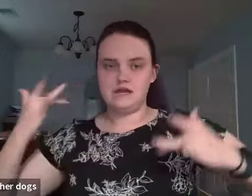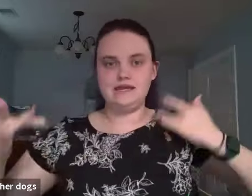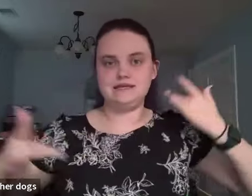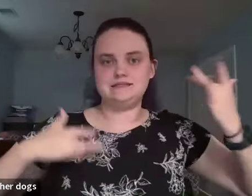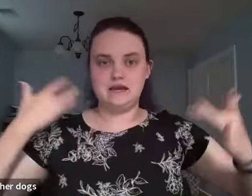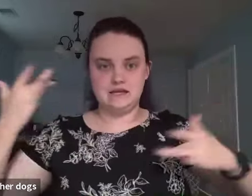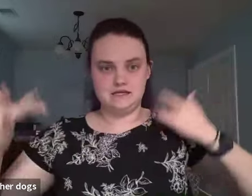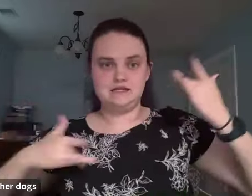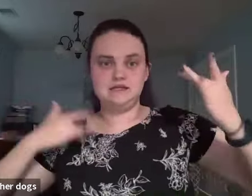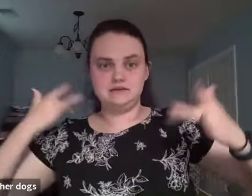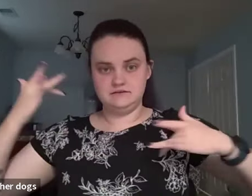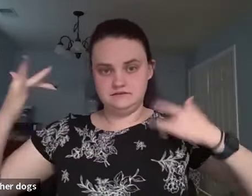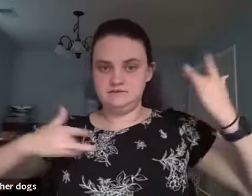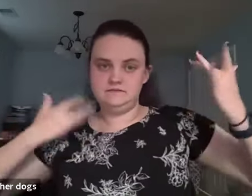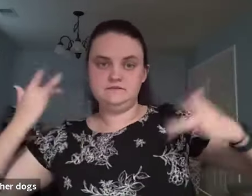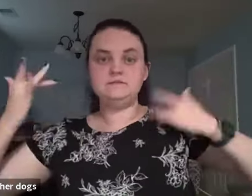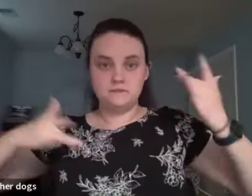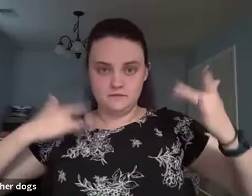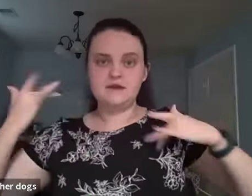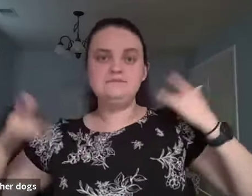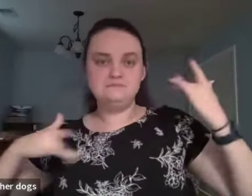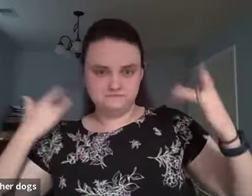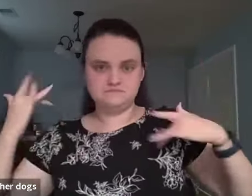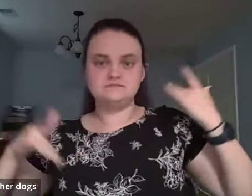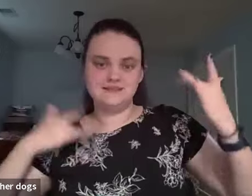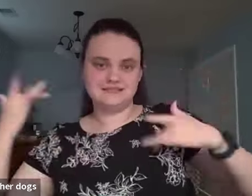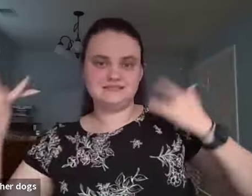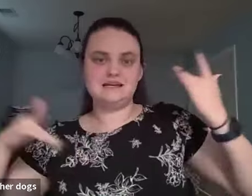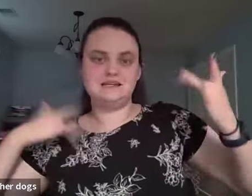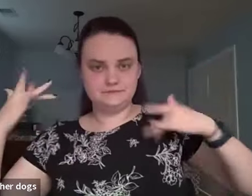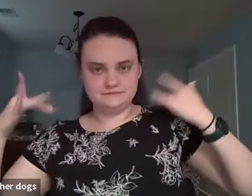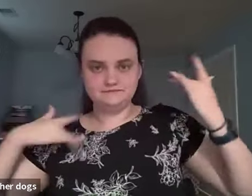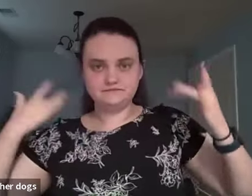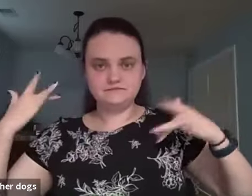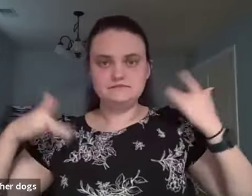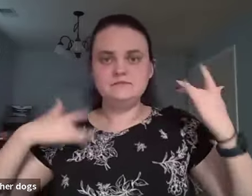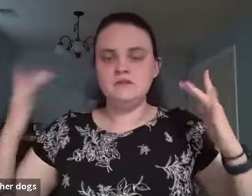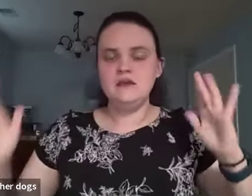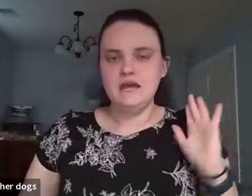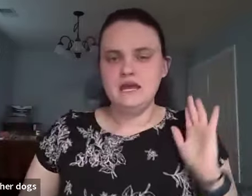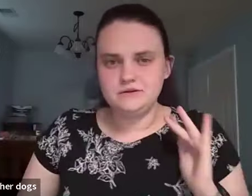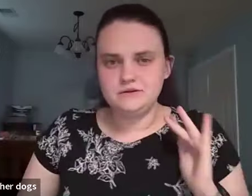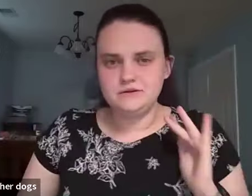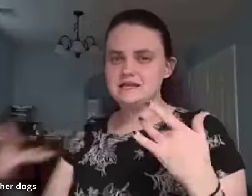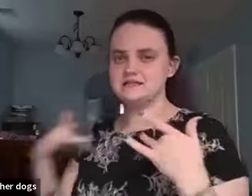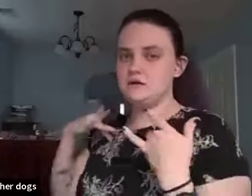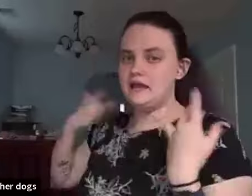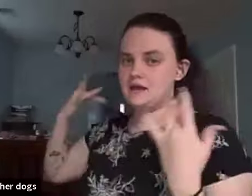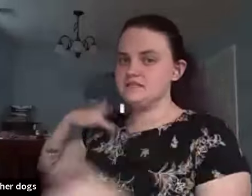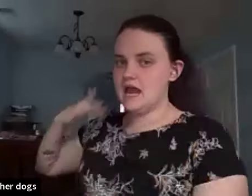Okay, excited. Okay, excited. And if you guys can't tell, I am